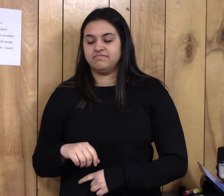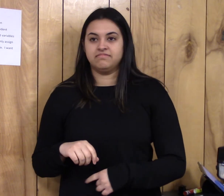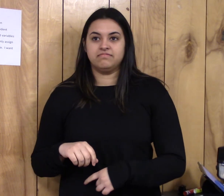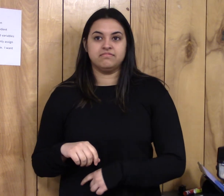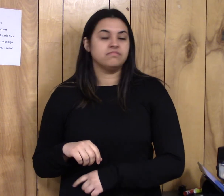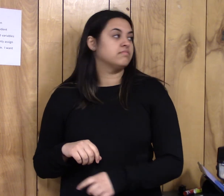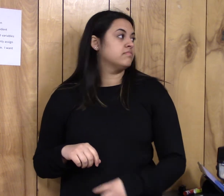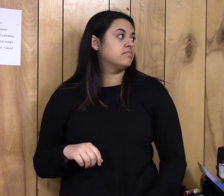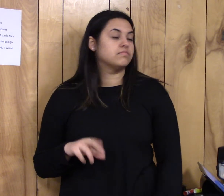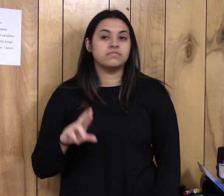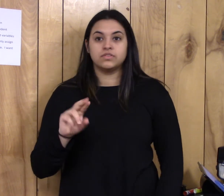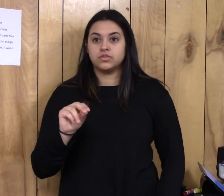Rose,